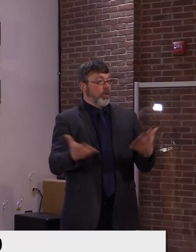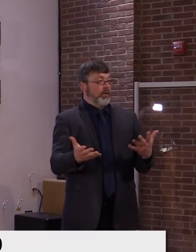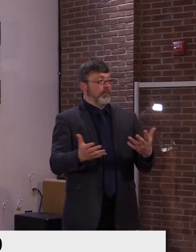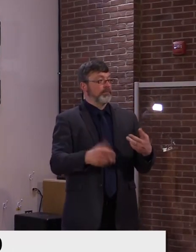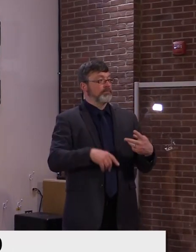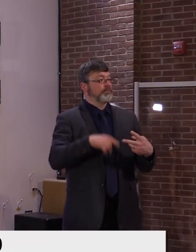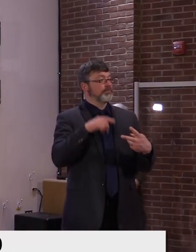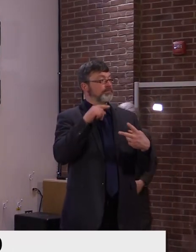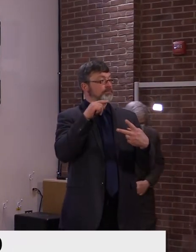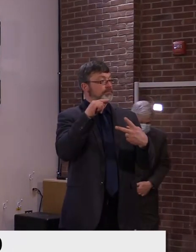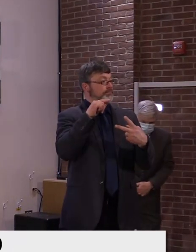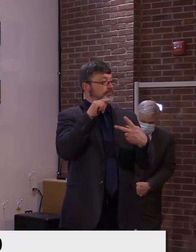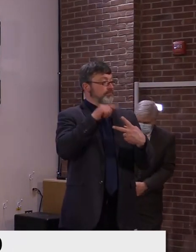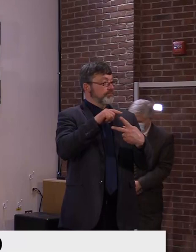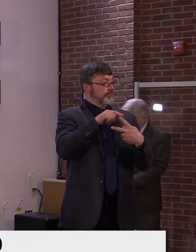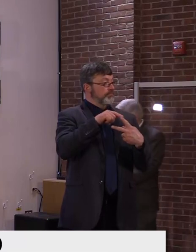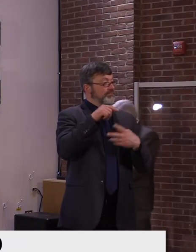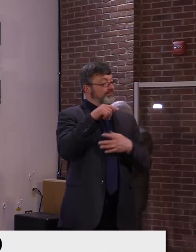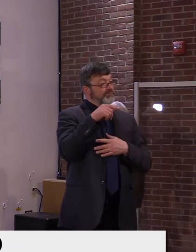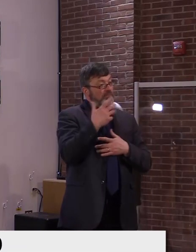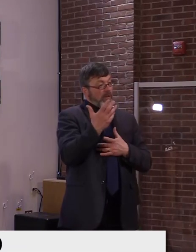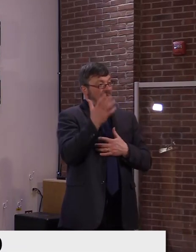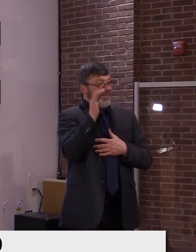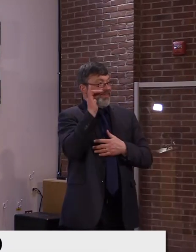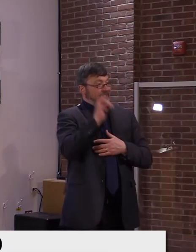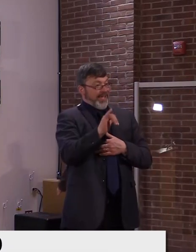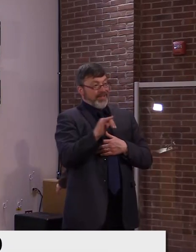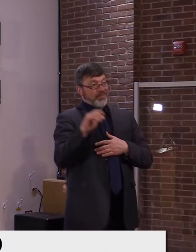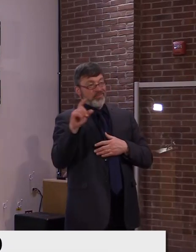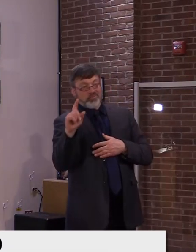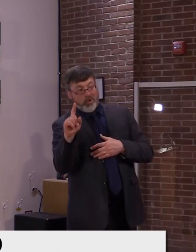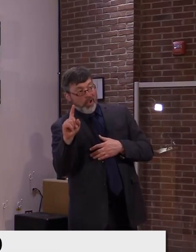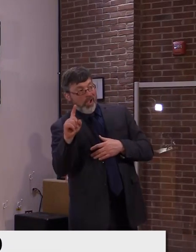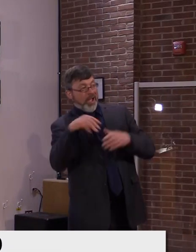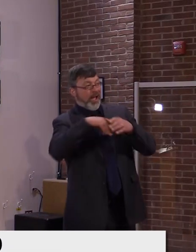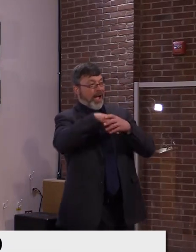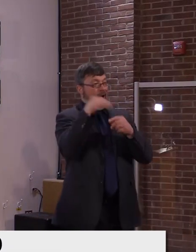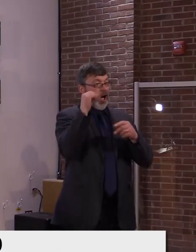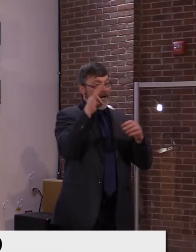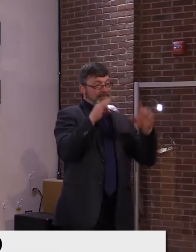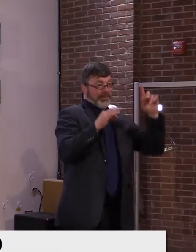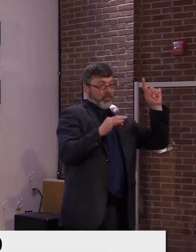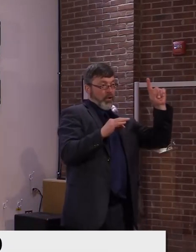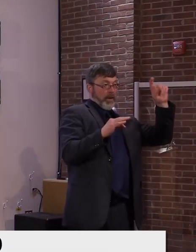it, and we think you should